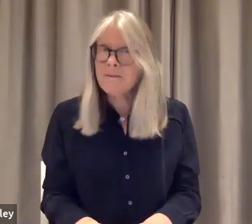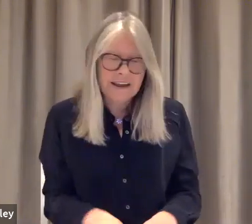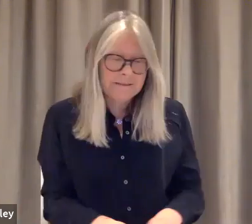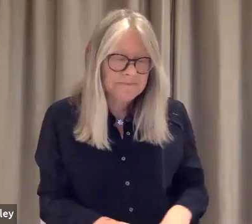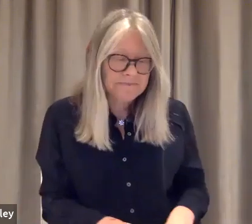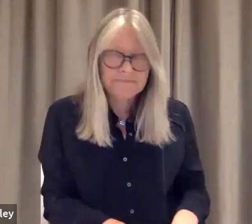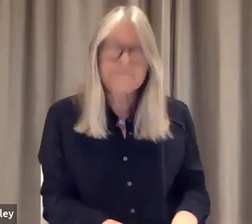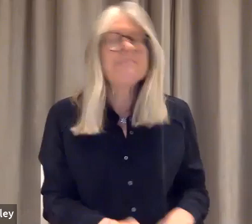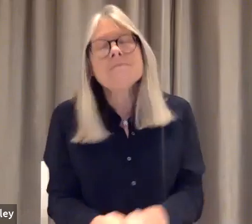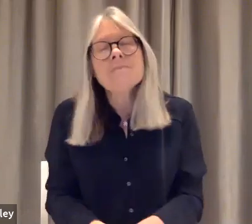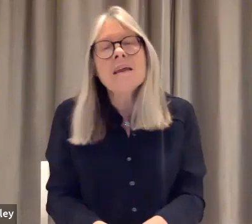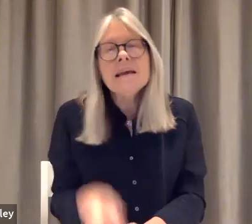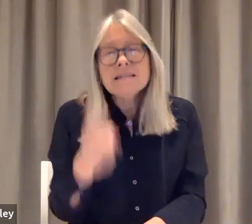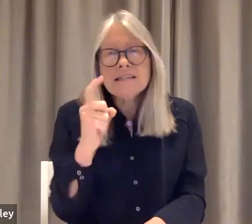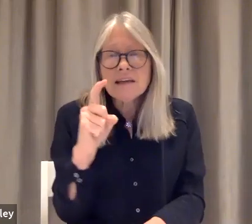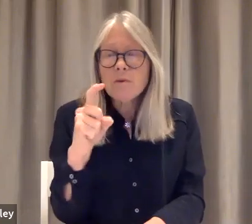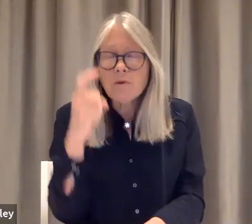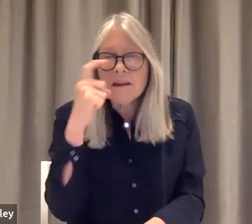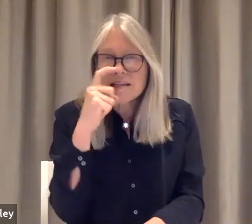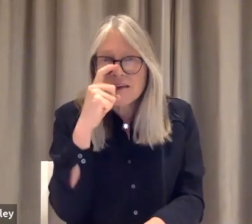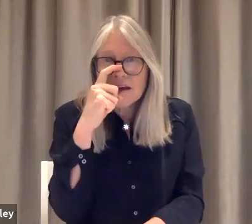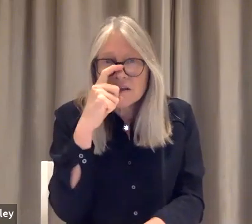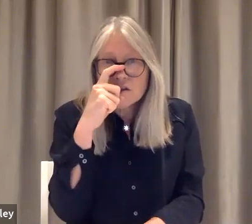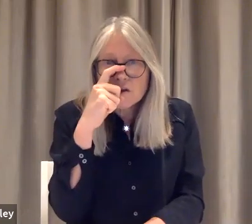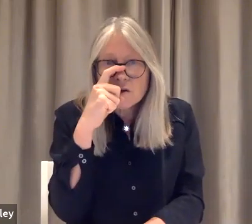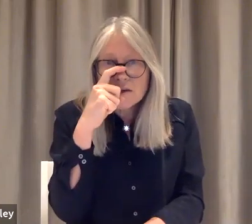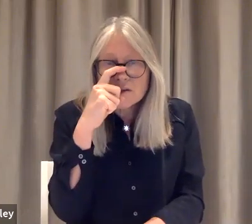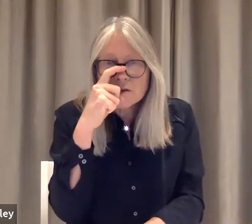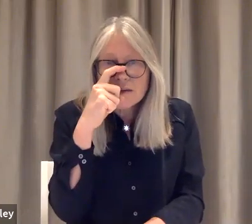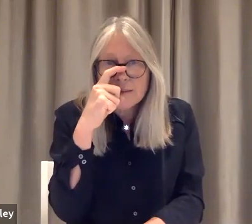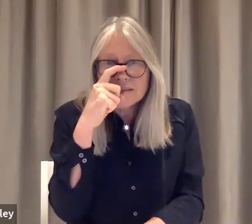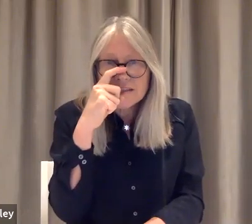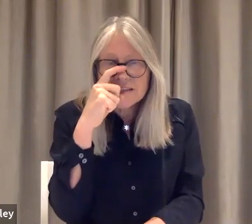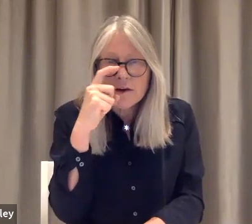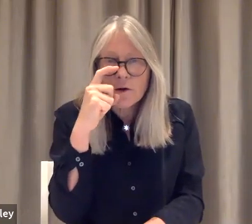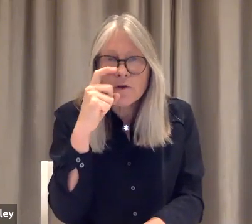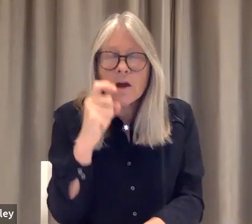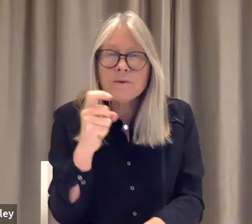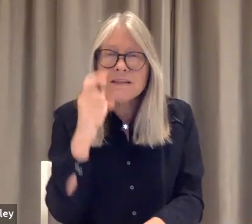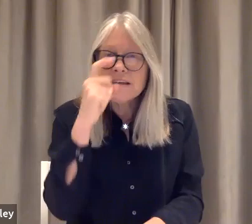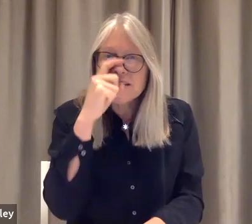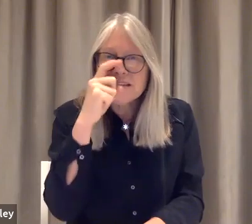sign. Sister, with your index finger, two little taps, sister, on your nose. Sister.